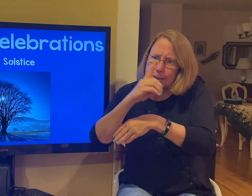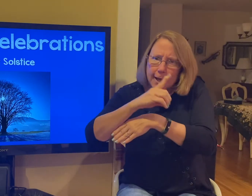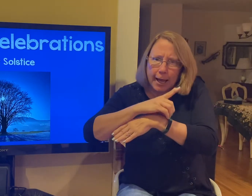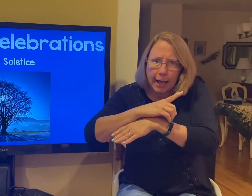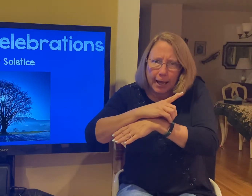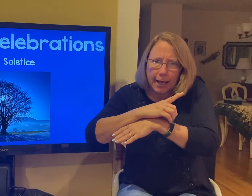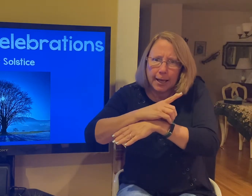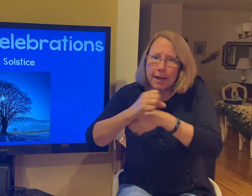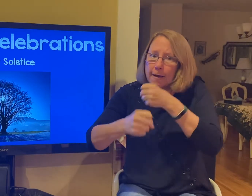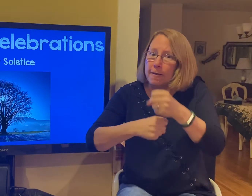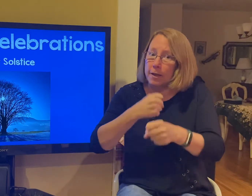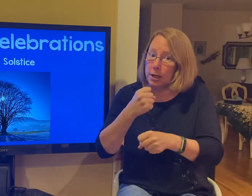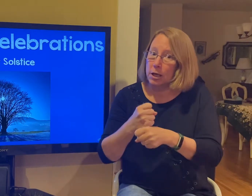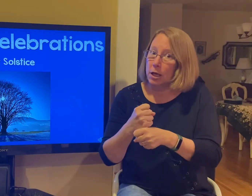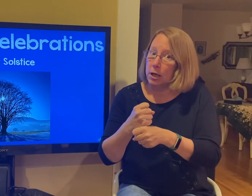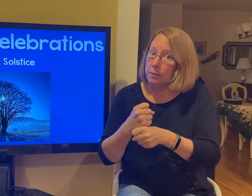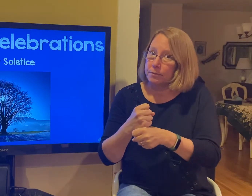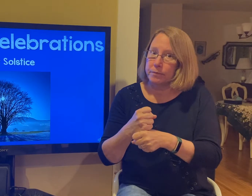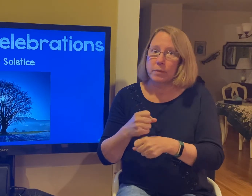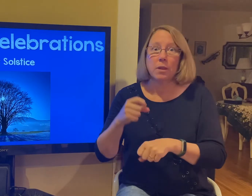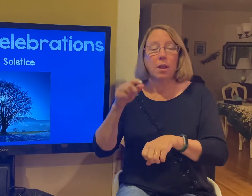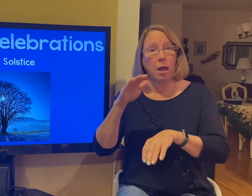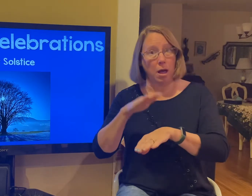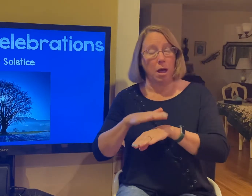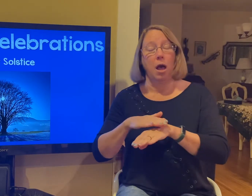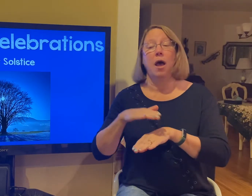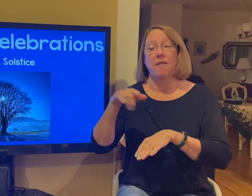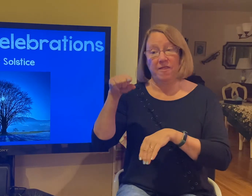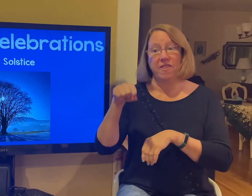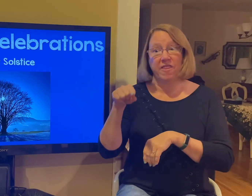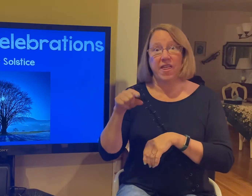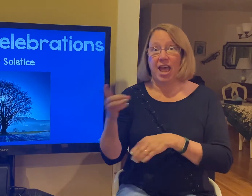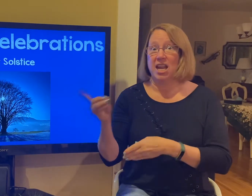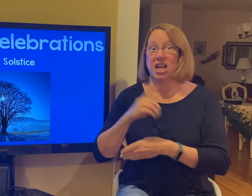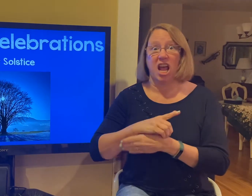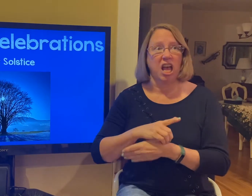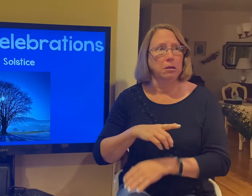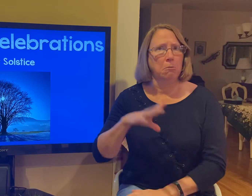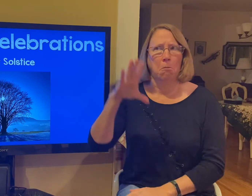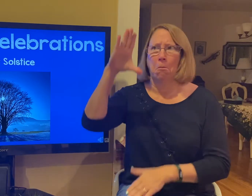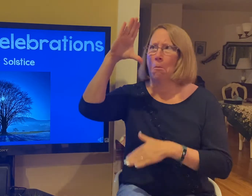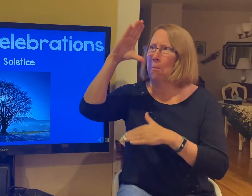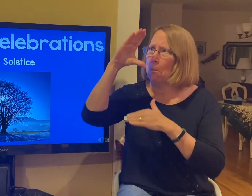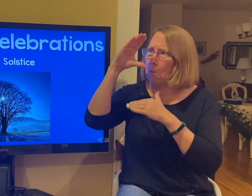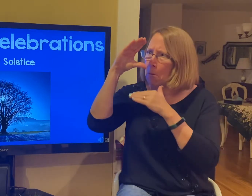means that on that day, there is the least amount of sunlight.